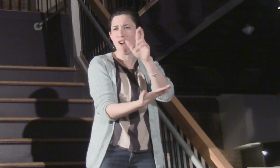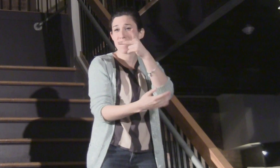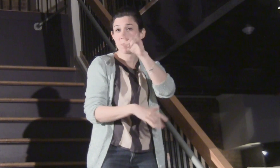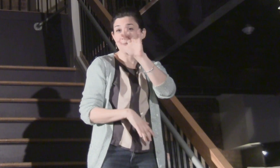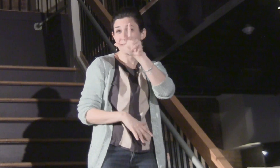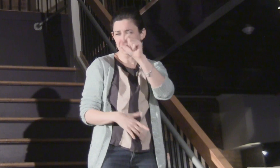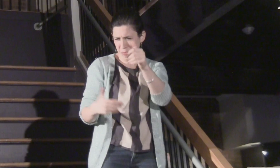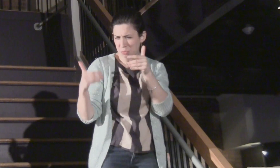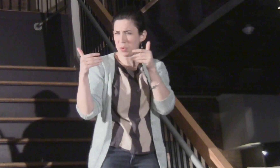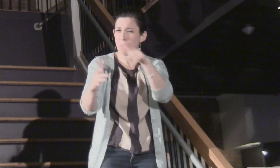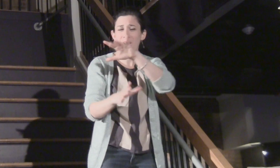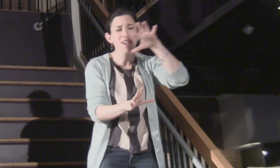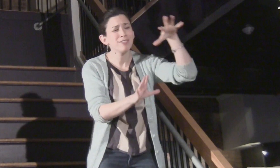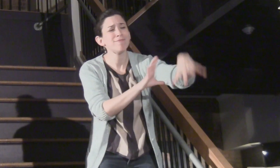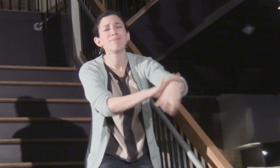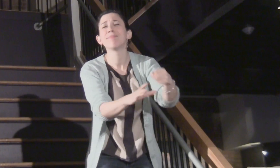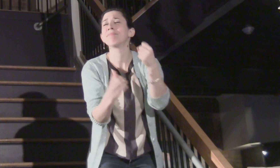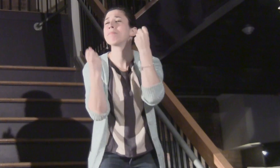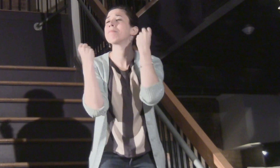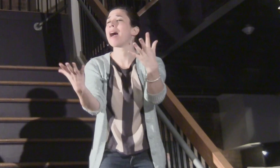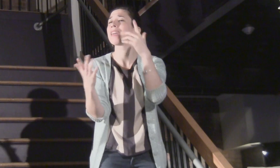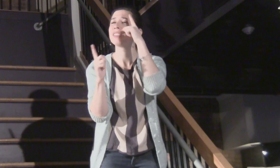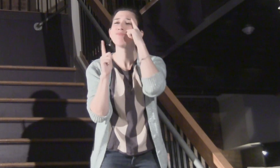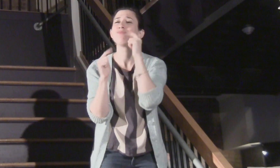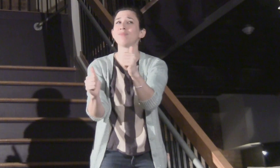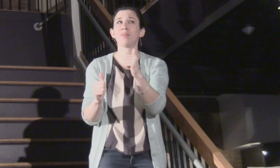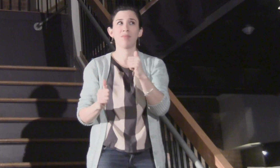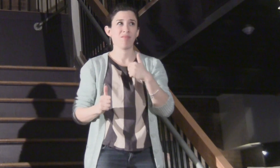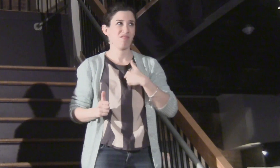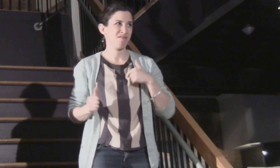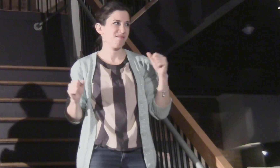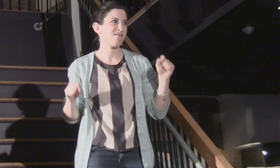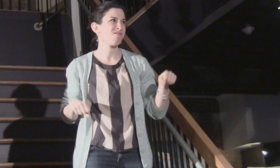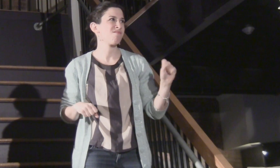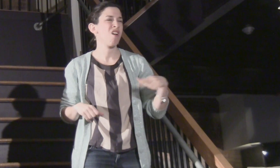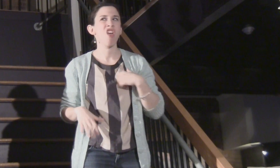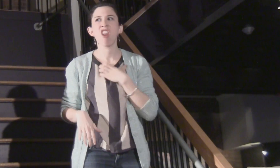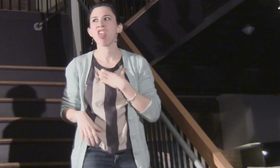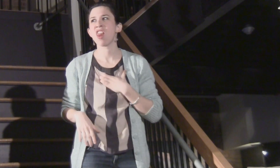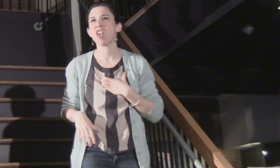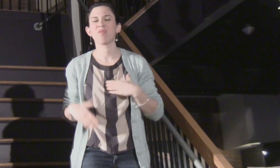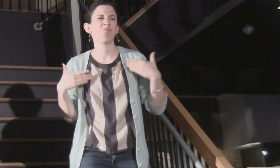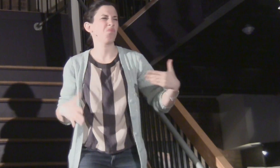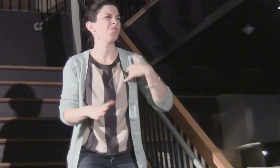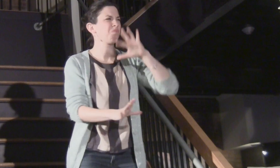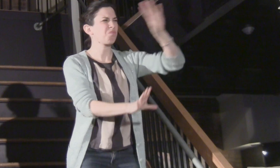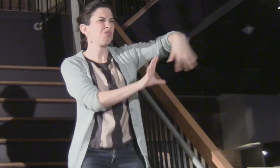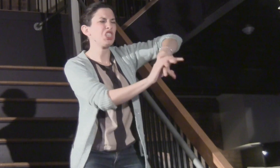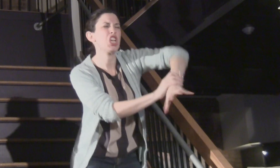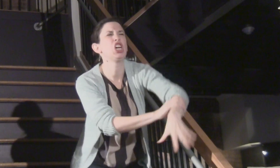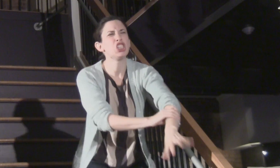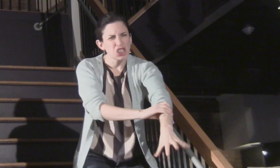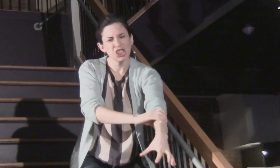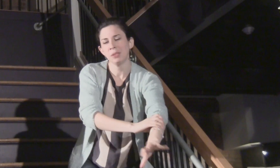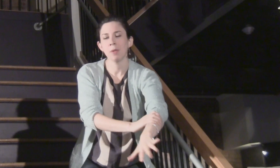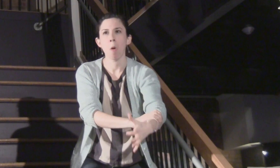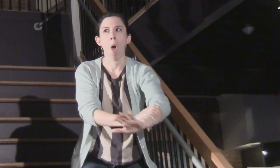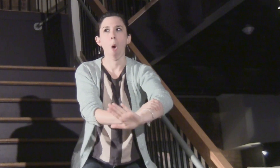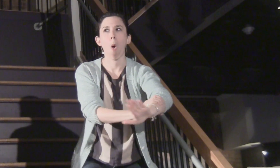I have this delicious jar of pickles. Would you like some pickles? And the goblin said, oh, I love pickles. And he put his hand in